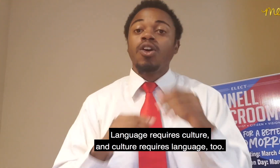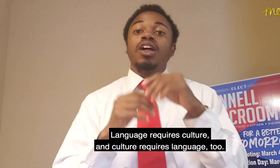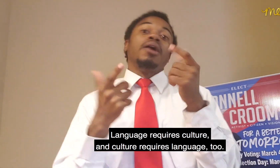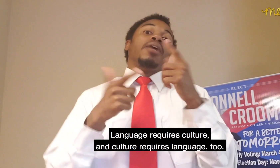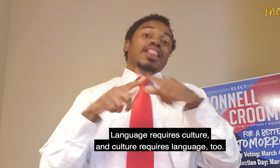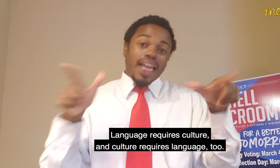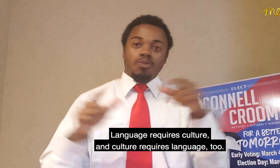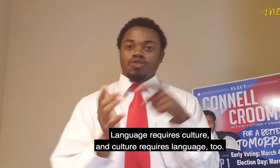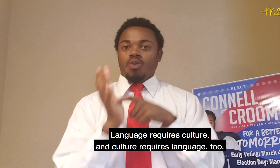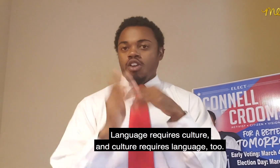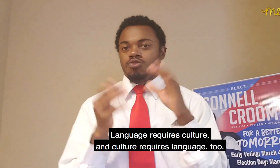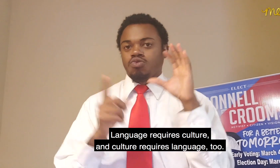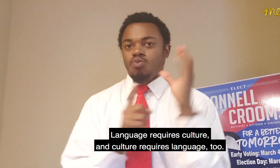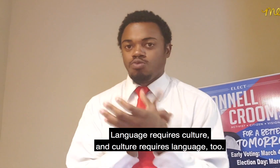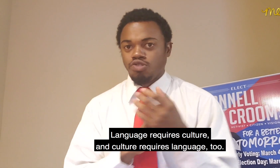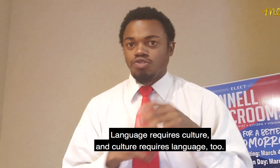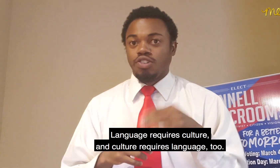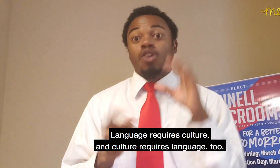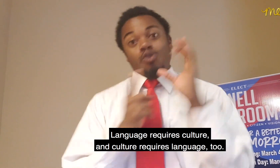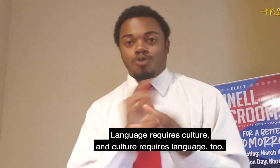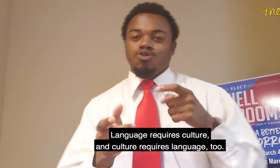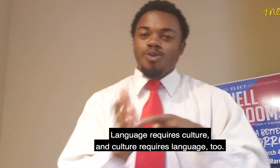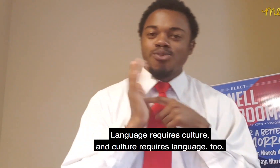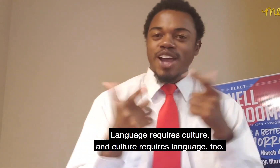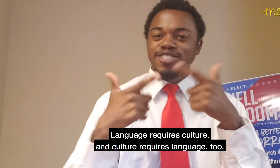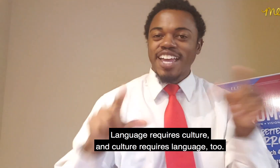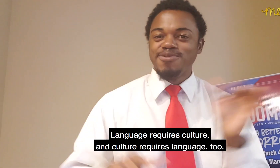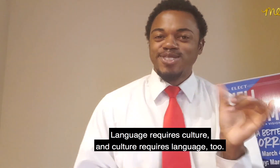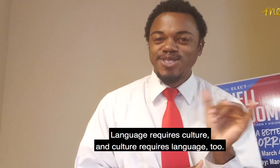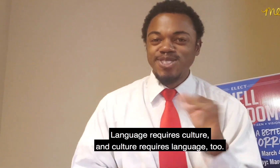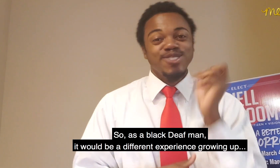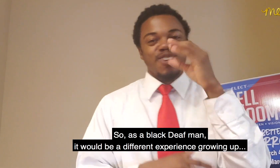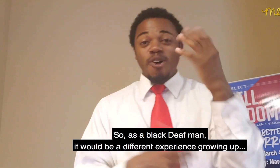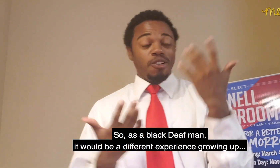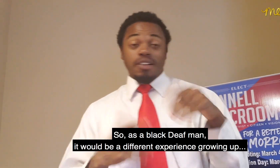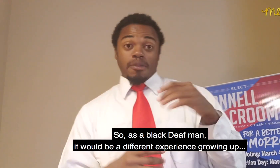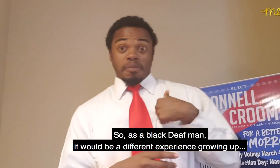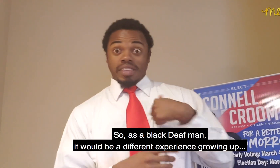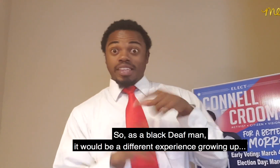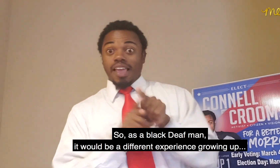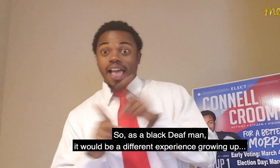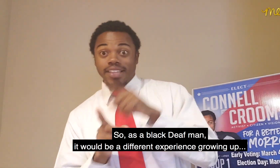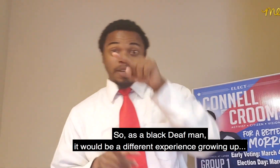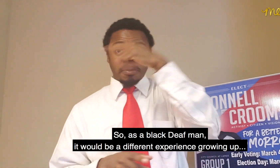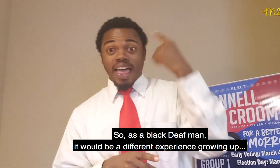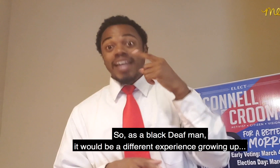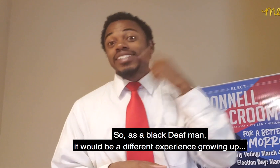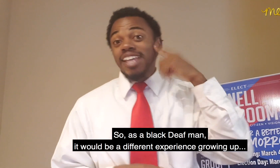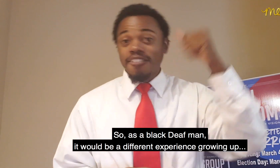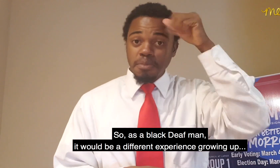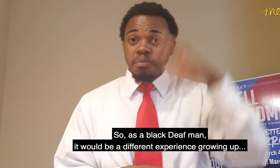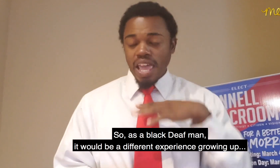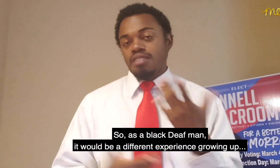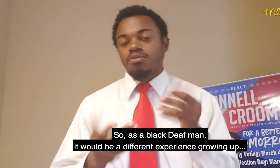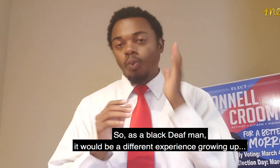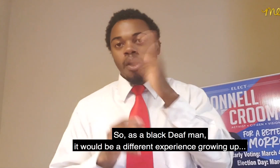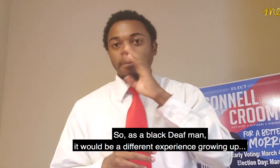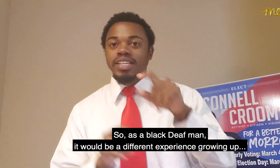it. Language requires culture, and culture requires language, too. So as a Black deaf man, it would be a different